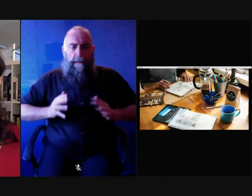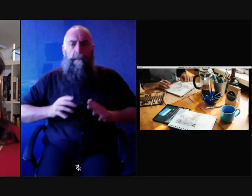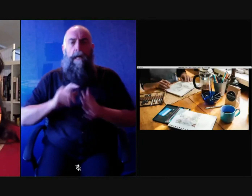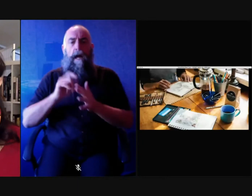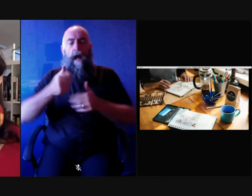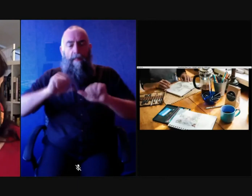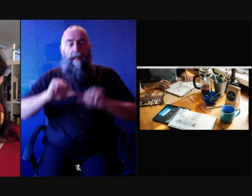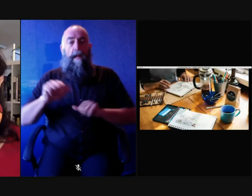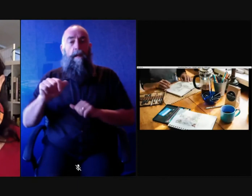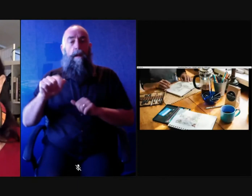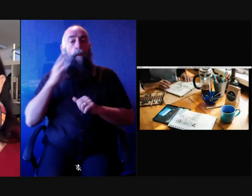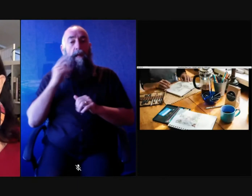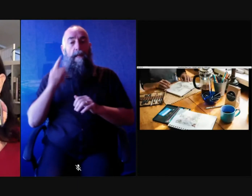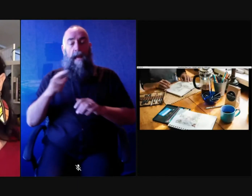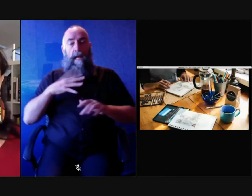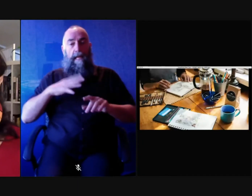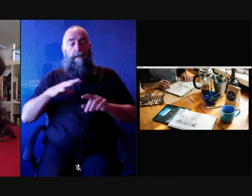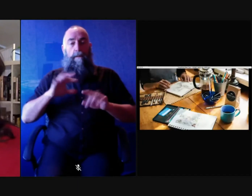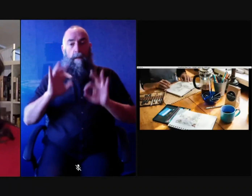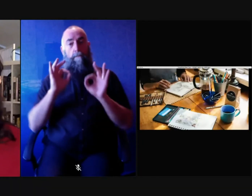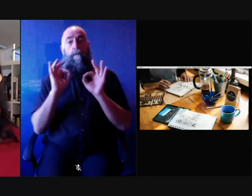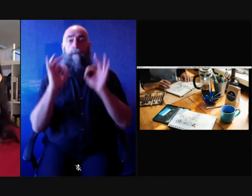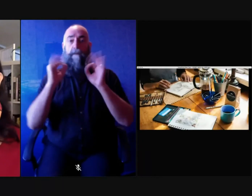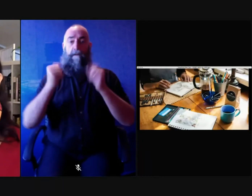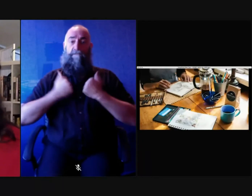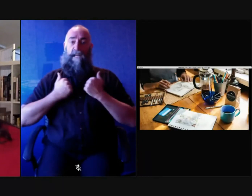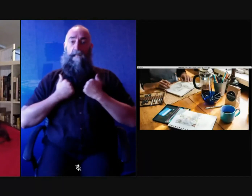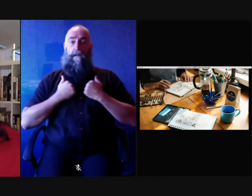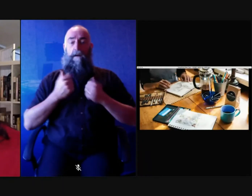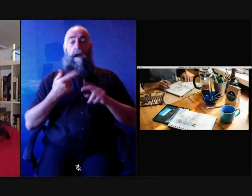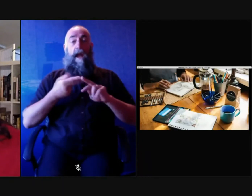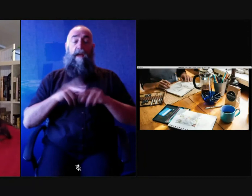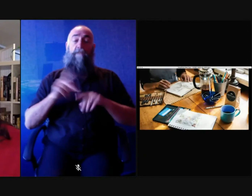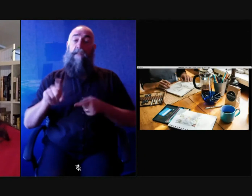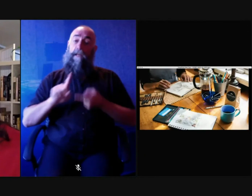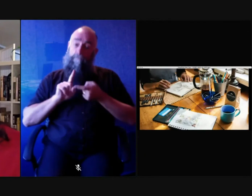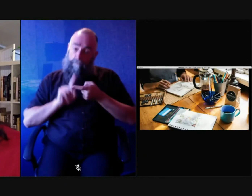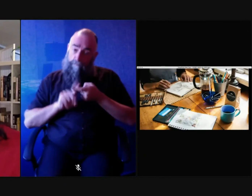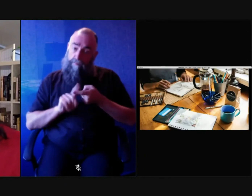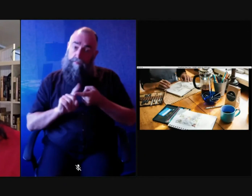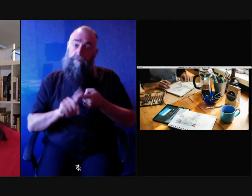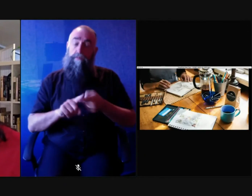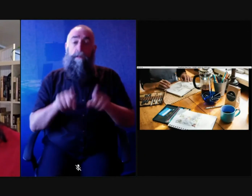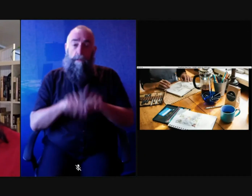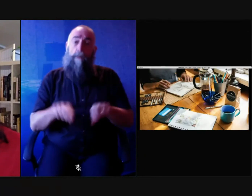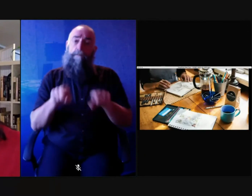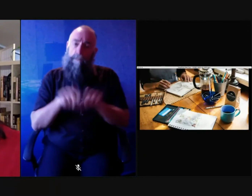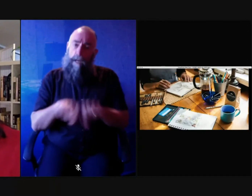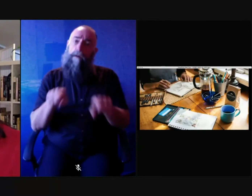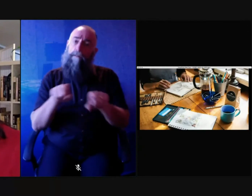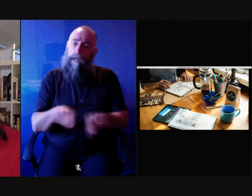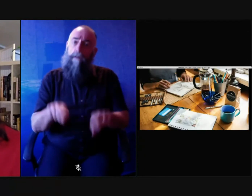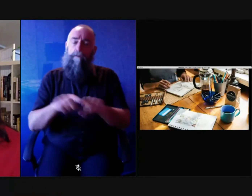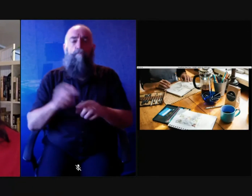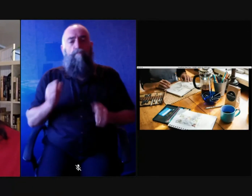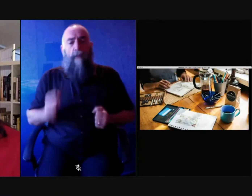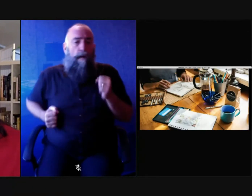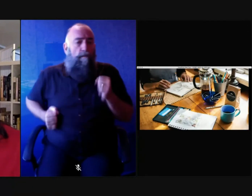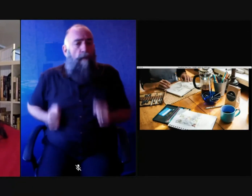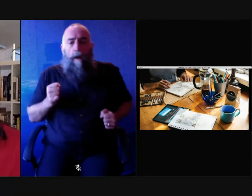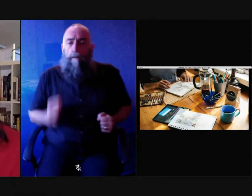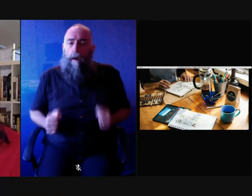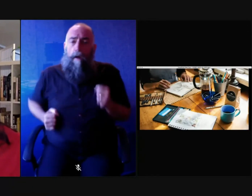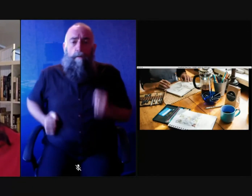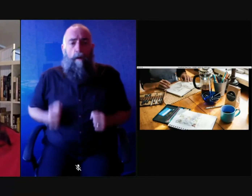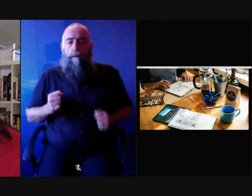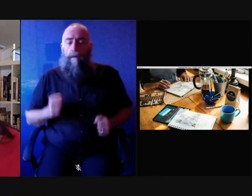fit when they want to be. So athletes know that if they keep up their routines and if they go for a run or they do